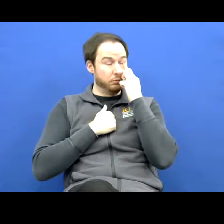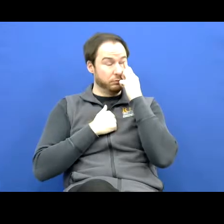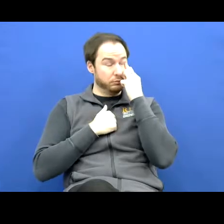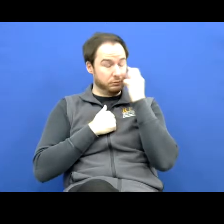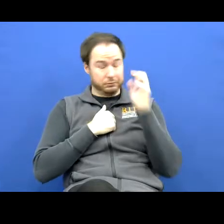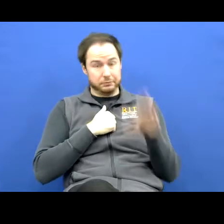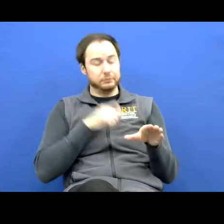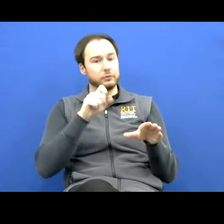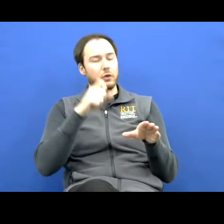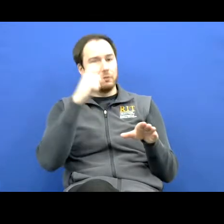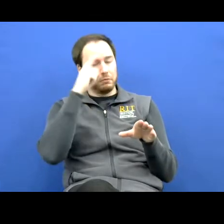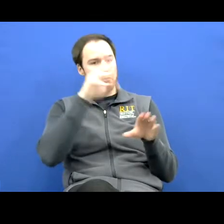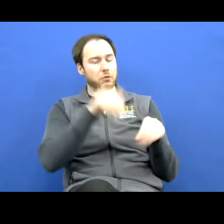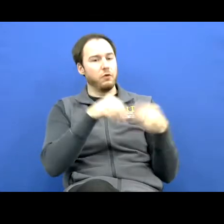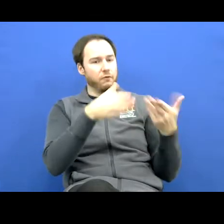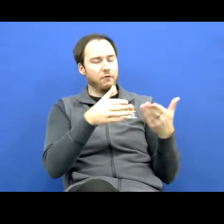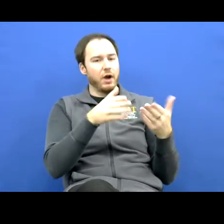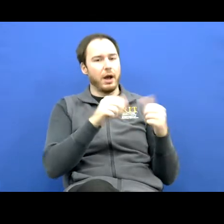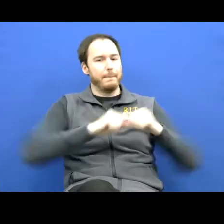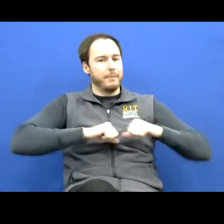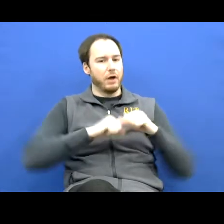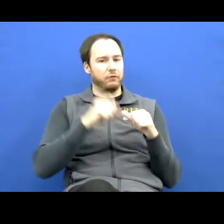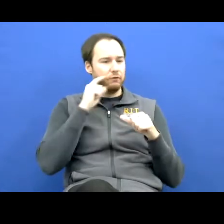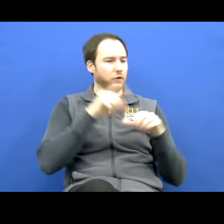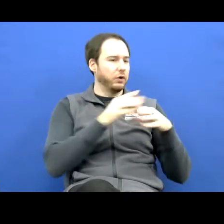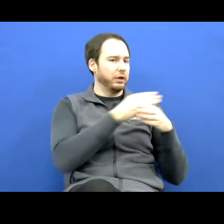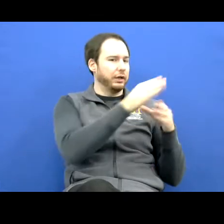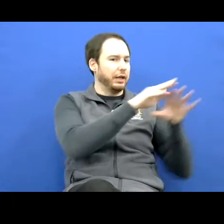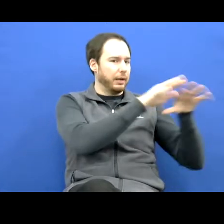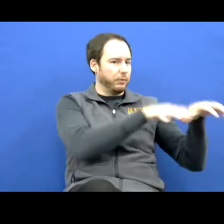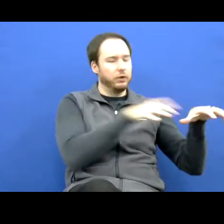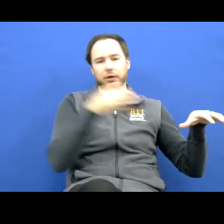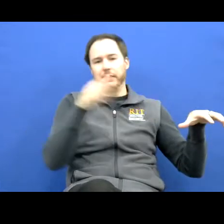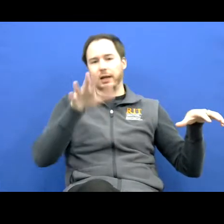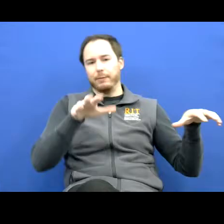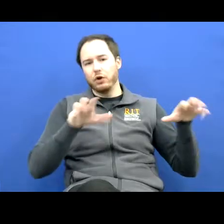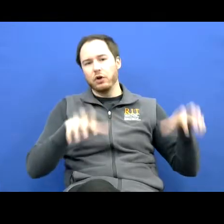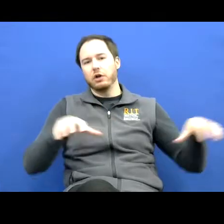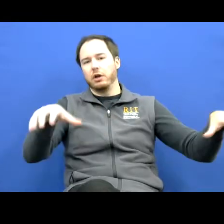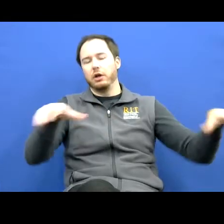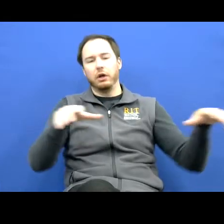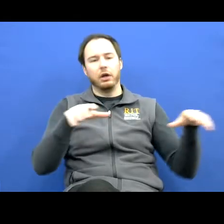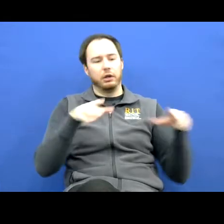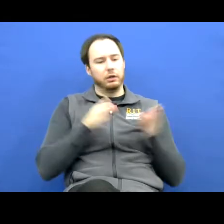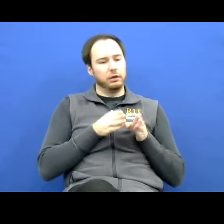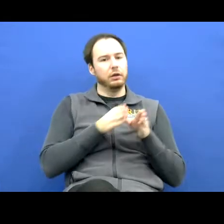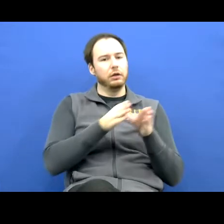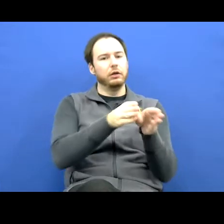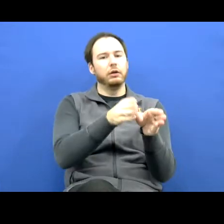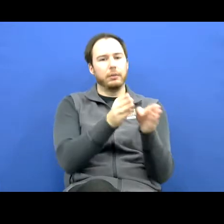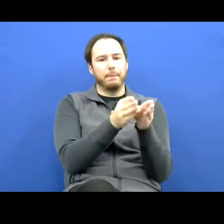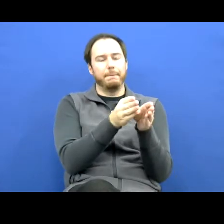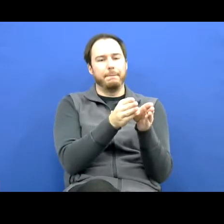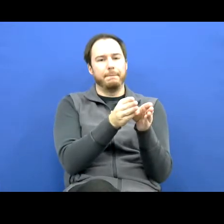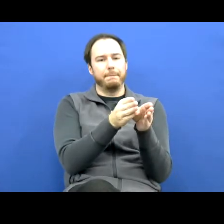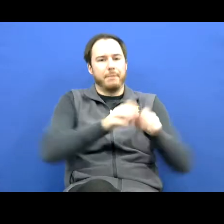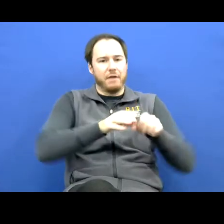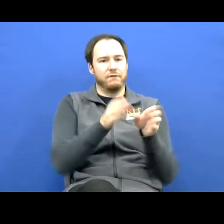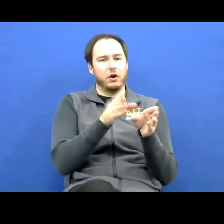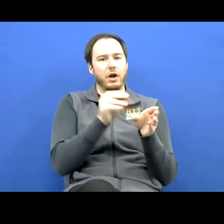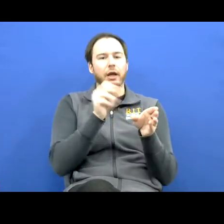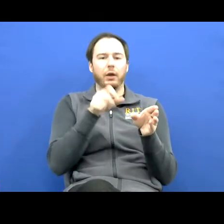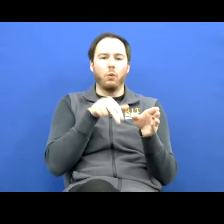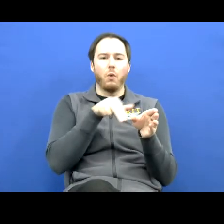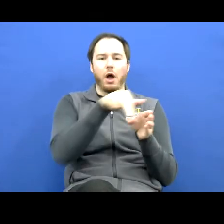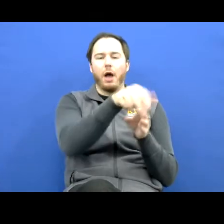provide a buffer between two neighborhoods and to provide a path along which people can walk on